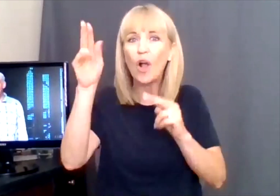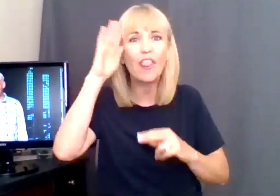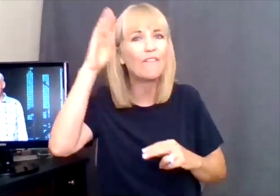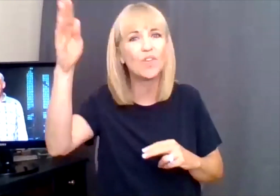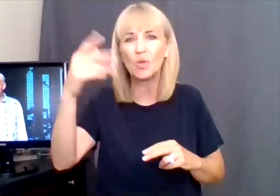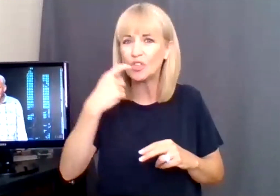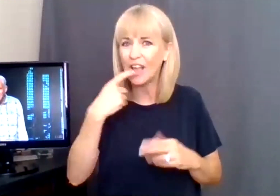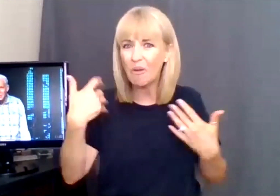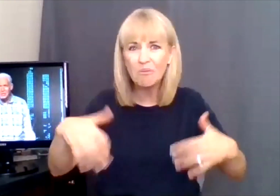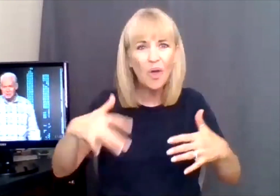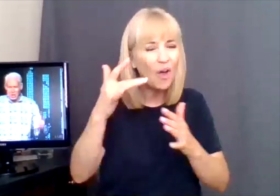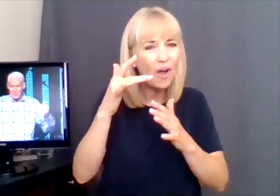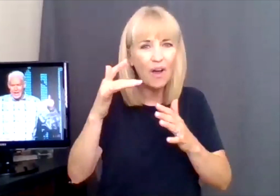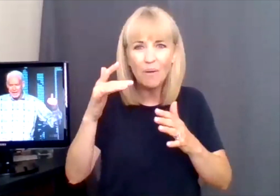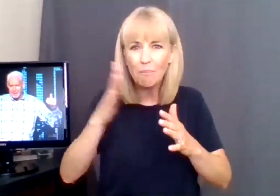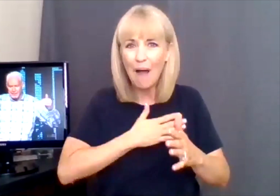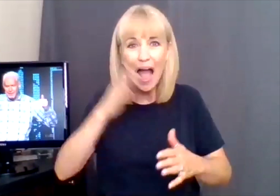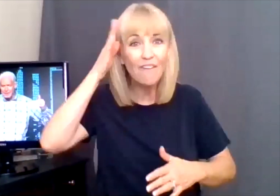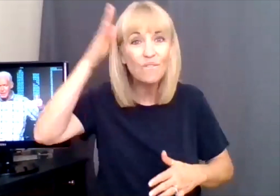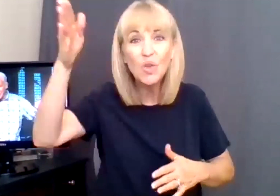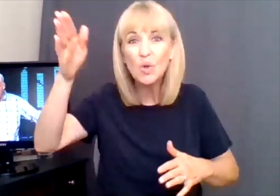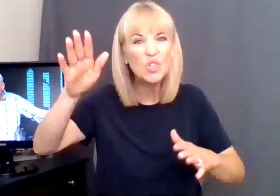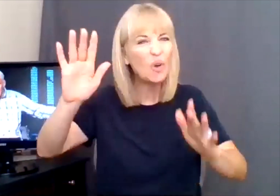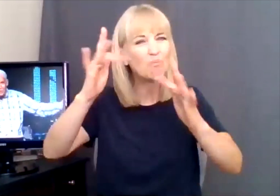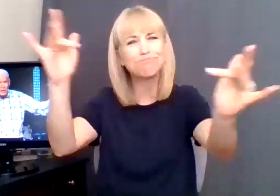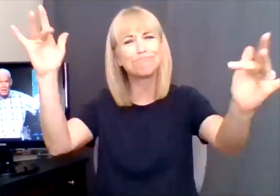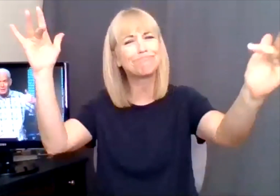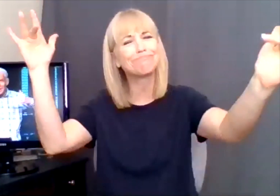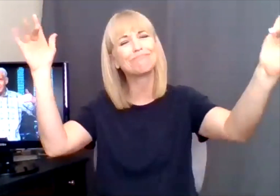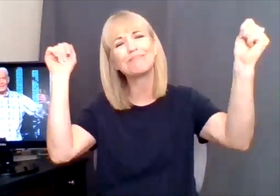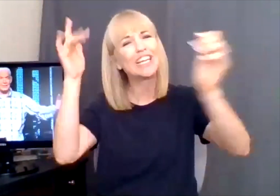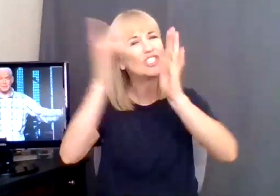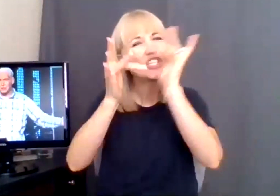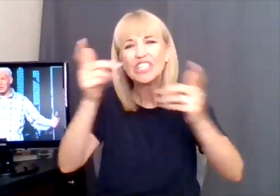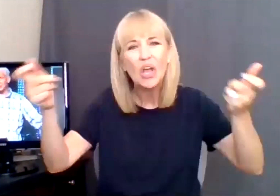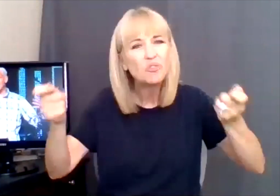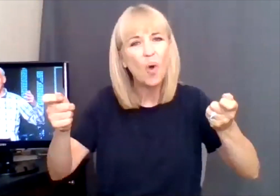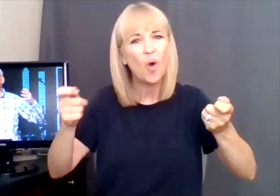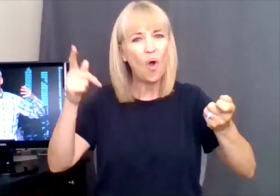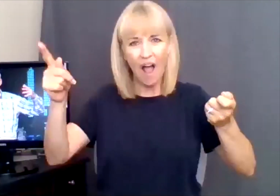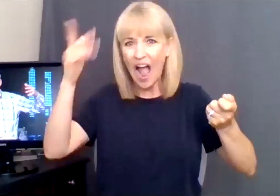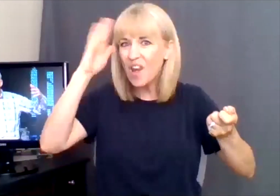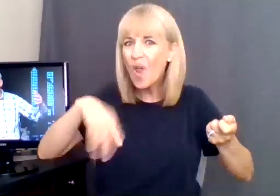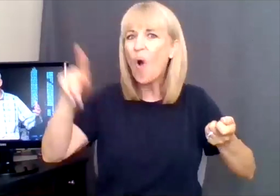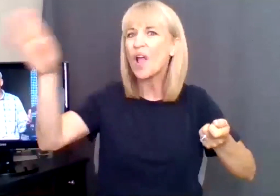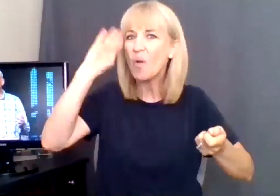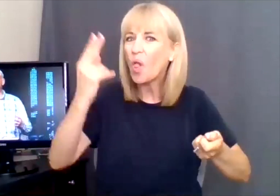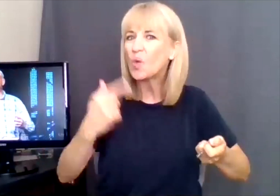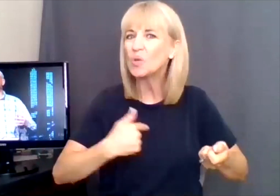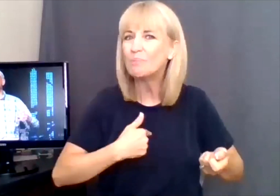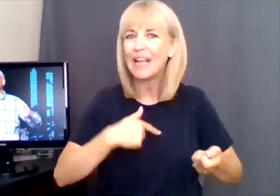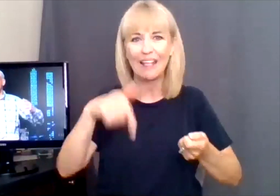is bright because Jesus is in control, and I believe he's going to use those all around me in this church and rise up Christians across